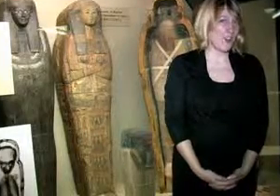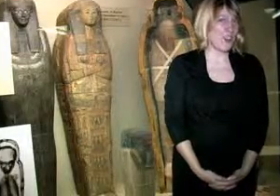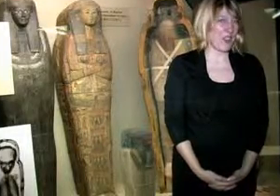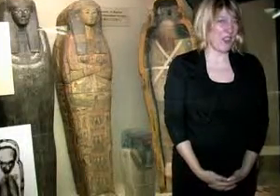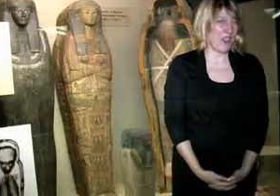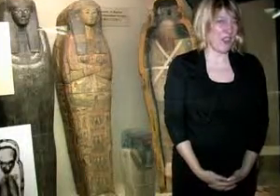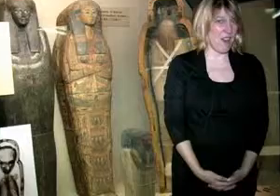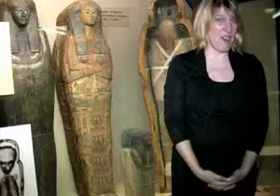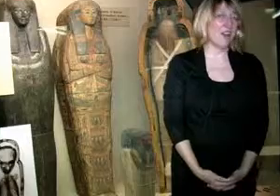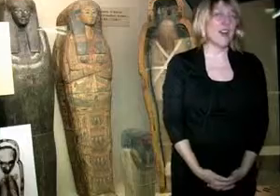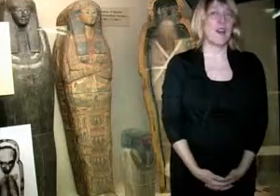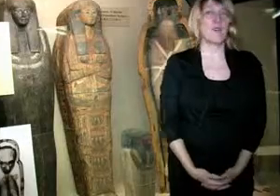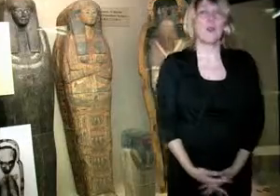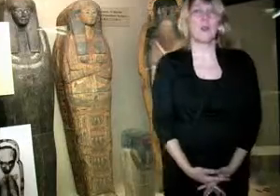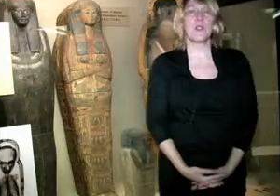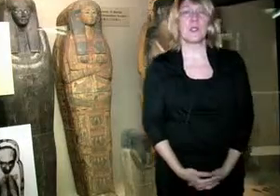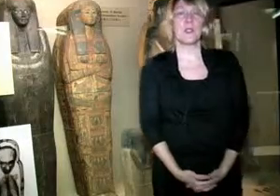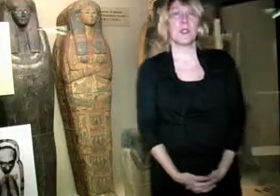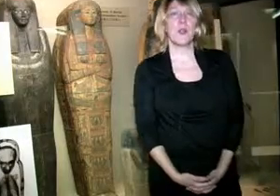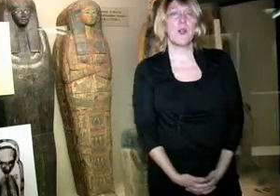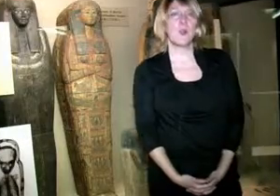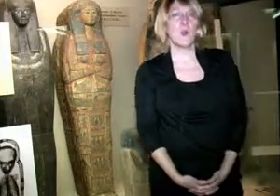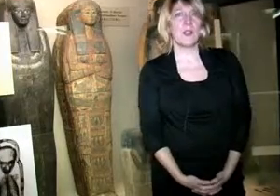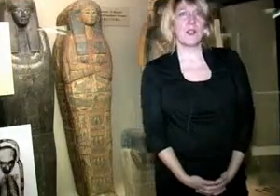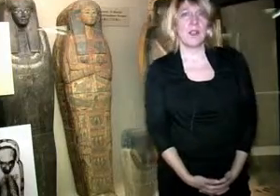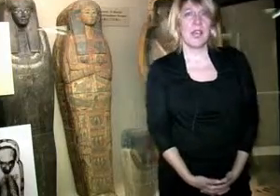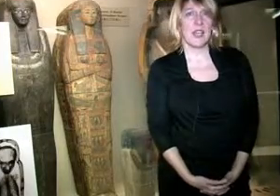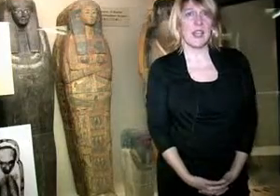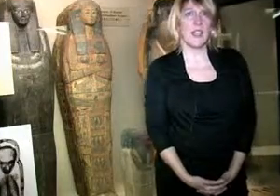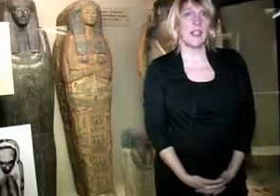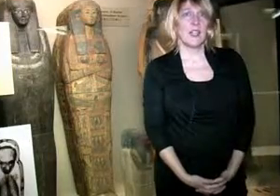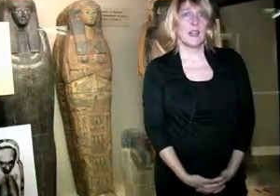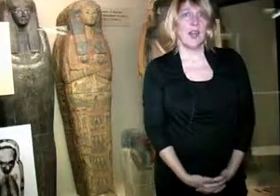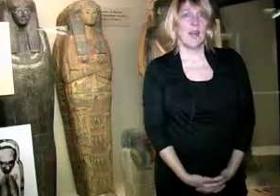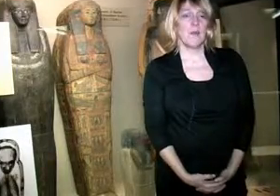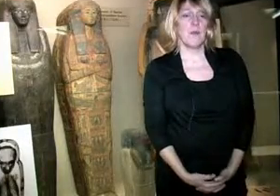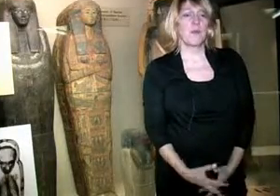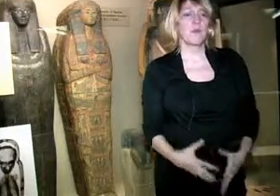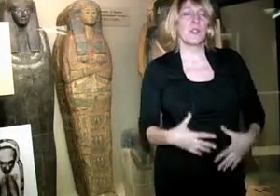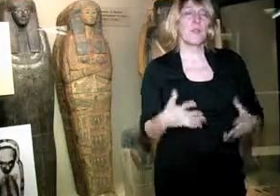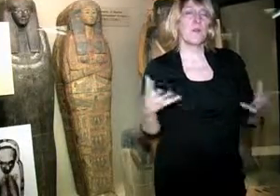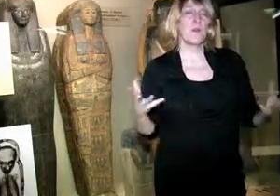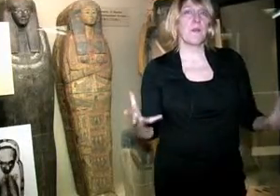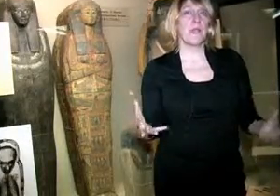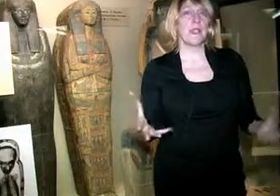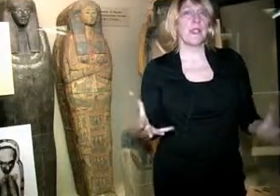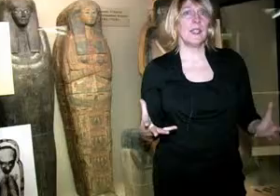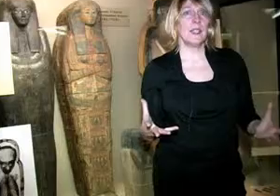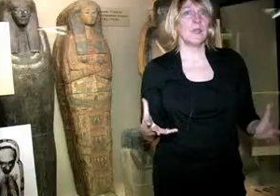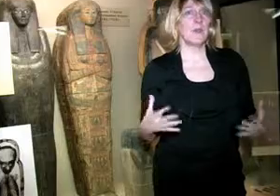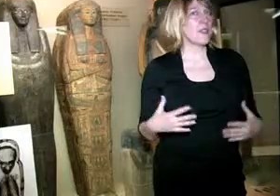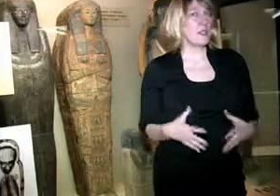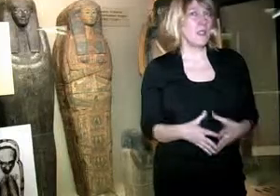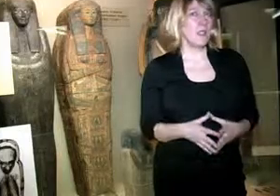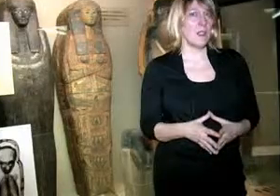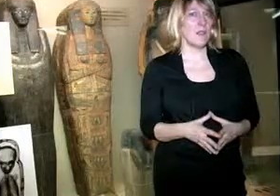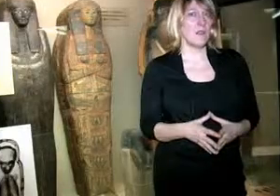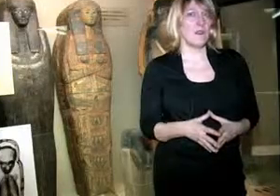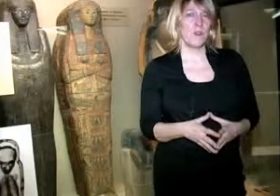called the ka, of a person, once dead, was released from the body, but still needed